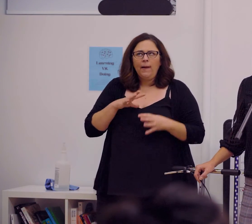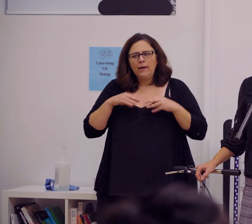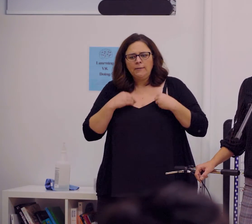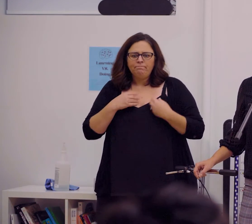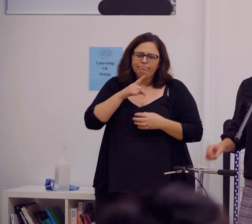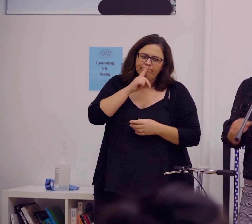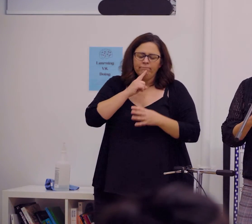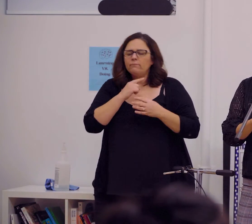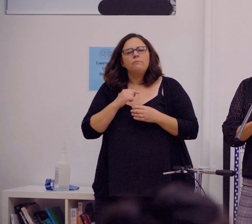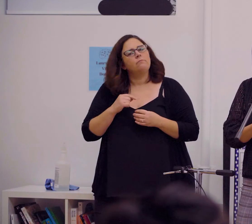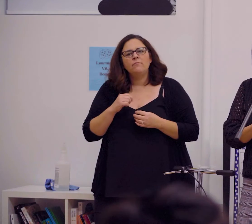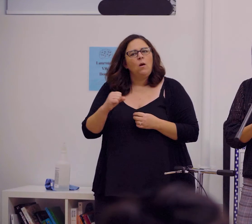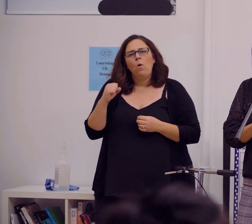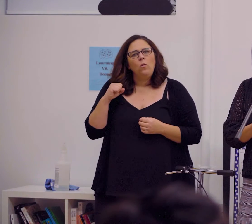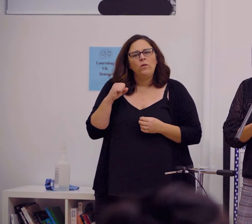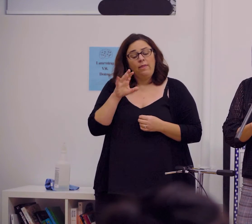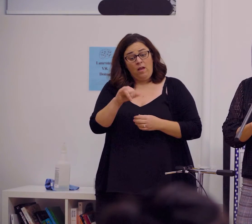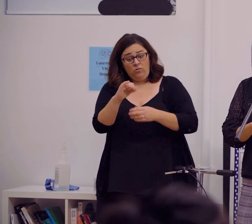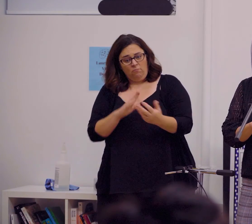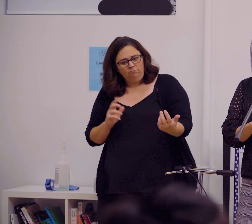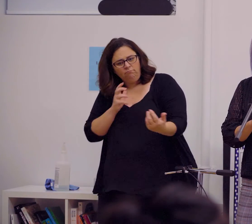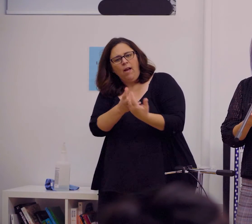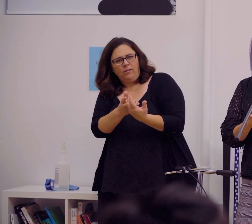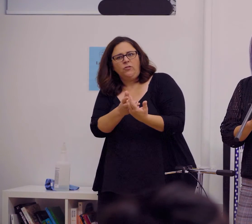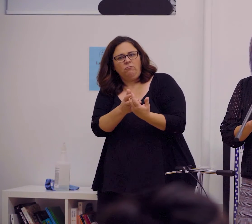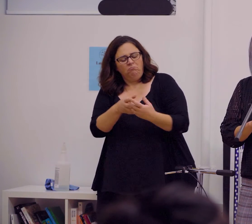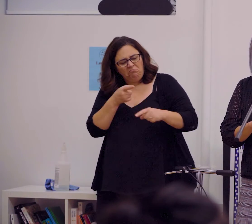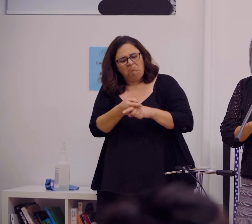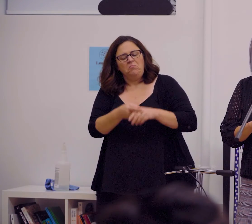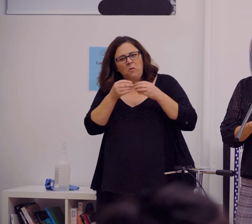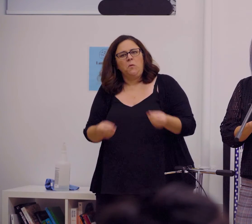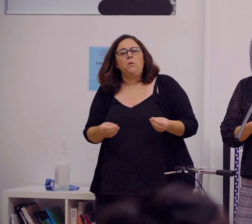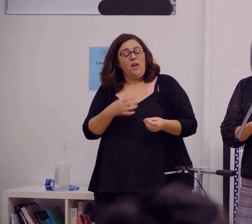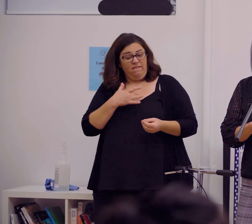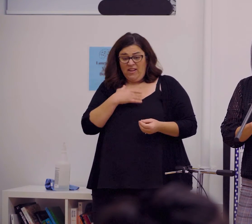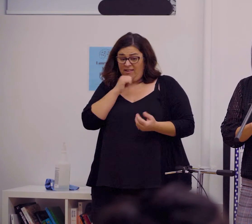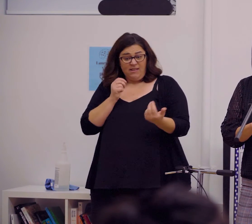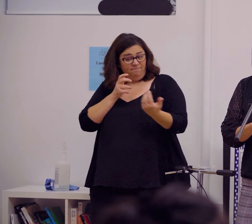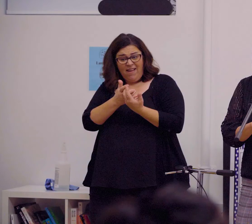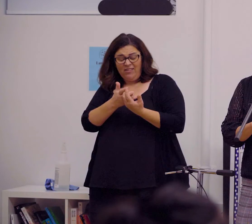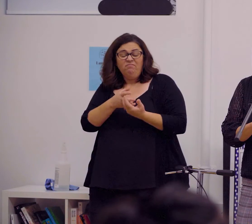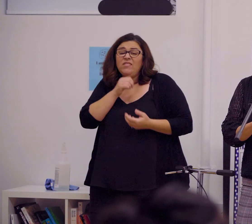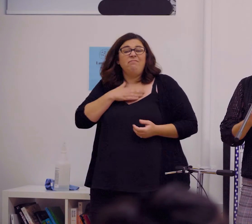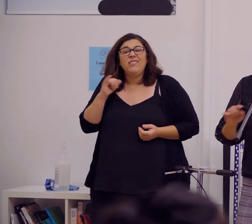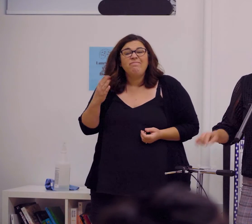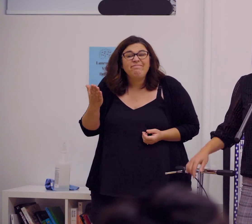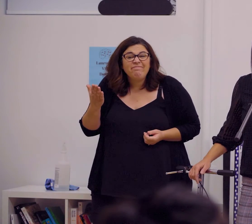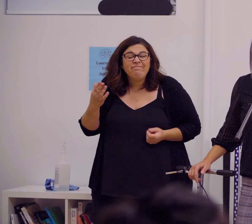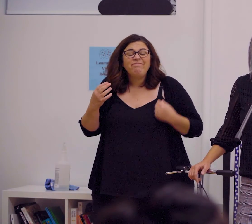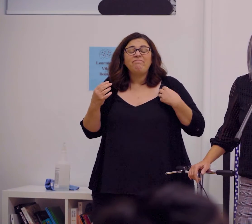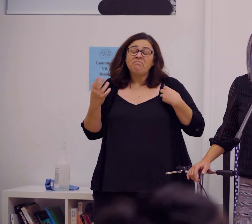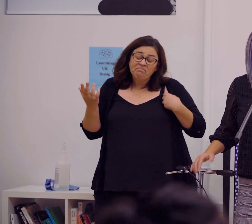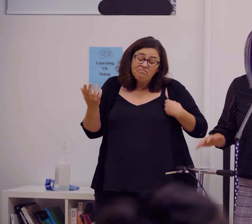for the sake of a job. The job had to align with what was important to me, and if it didn't, then it just wasn't the job for me.